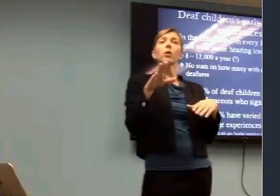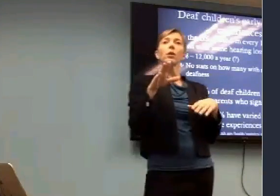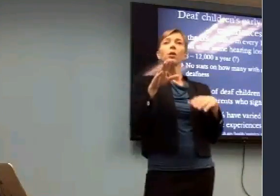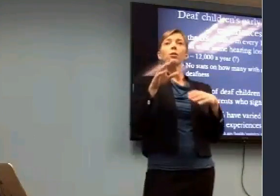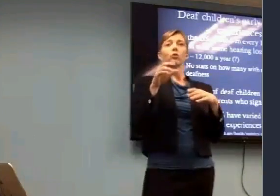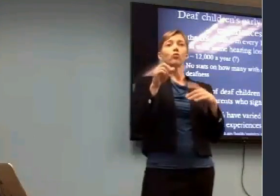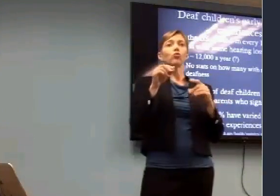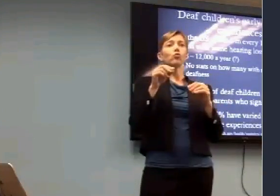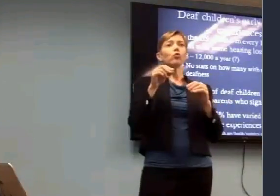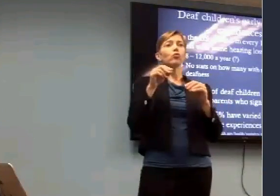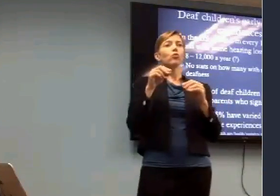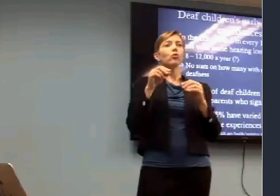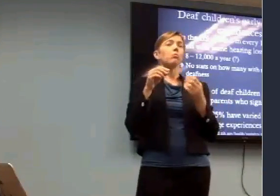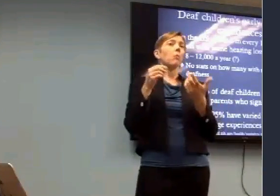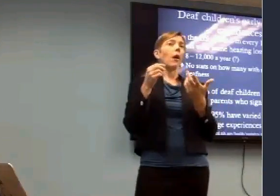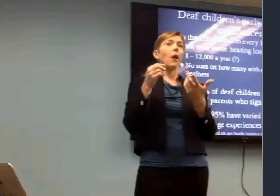Some of these children